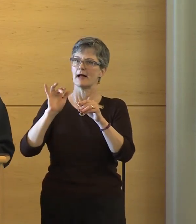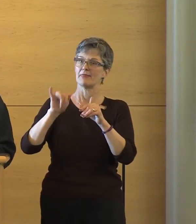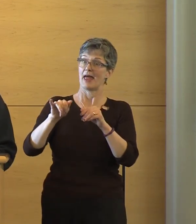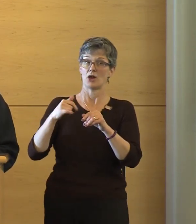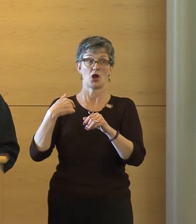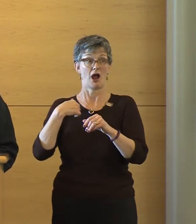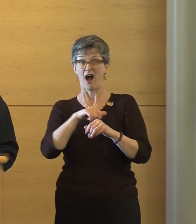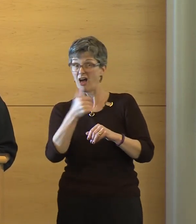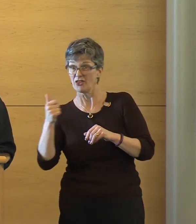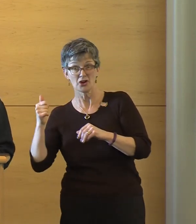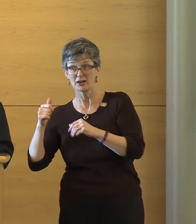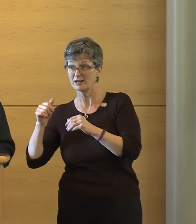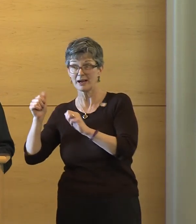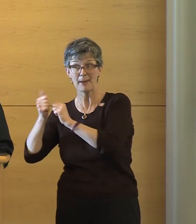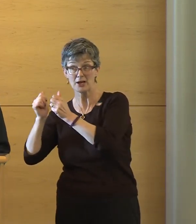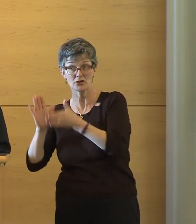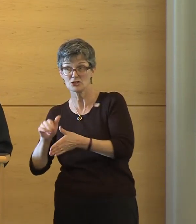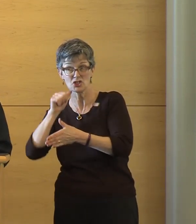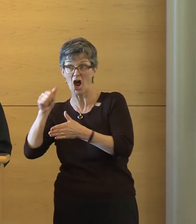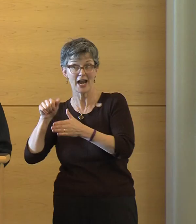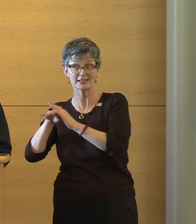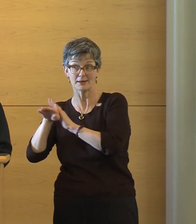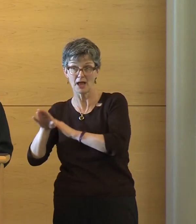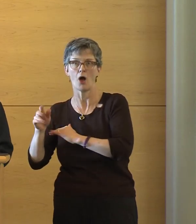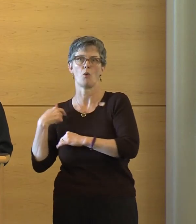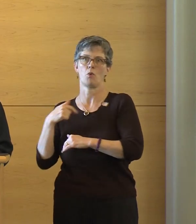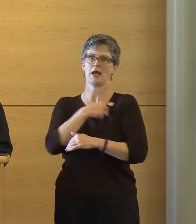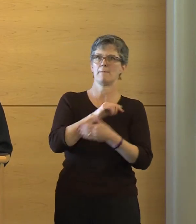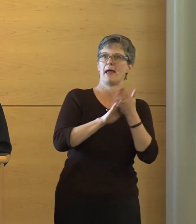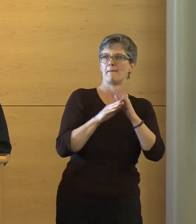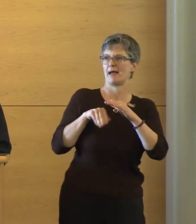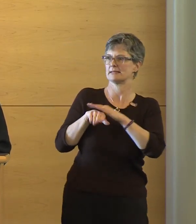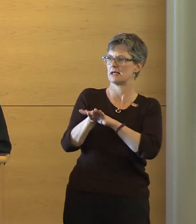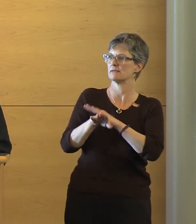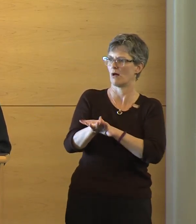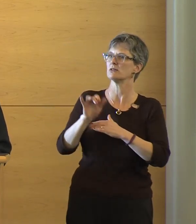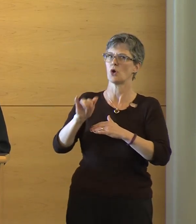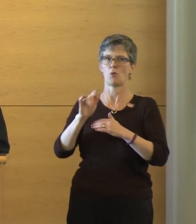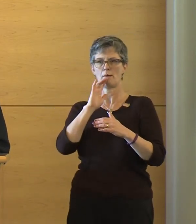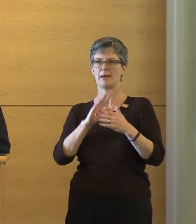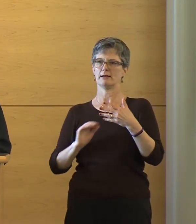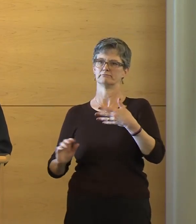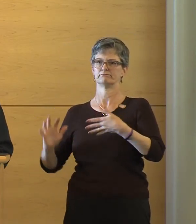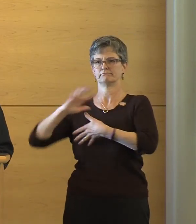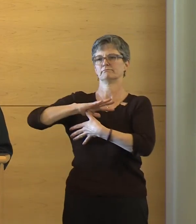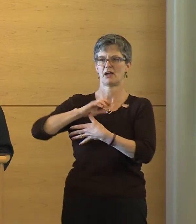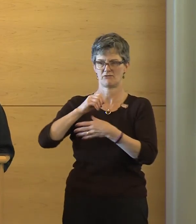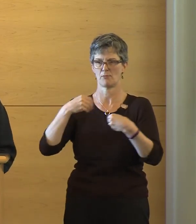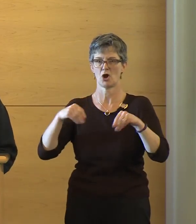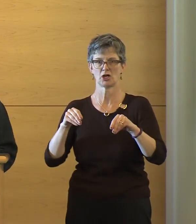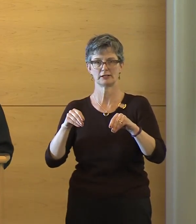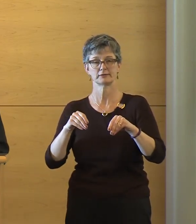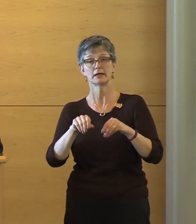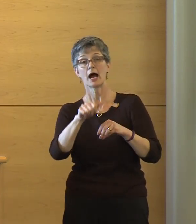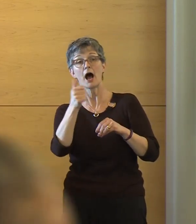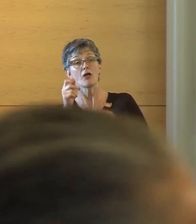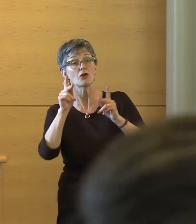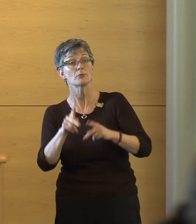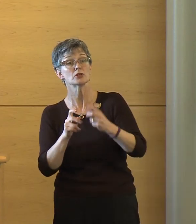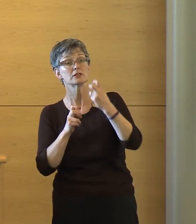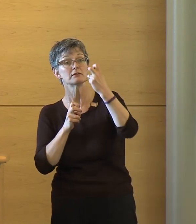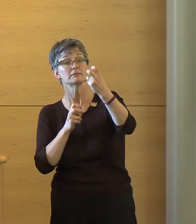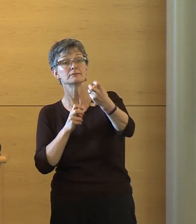they hear that from all of us, the more they're going to understand that this is a serious market opportunity. Nobody's accessible. So if we can